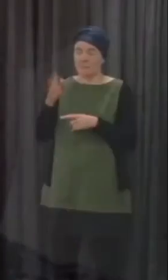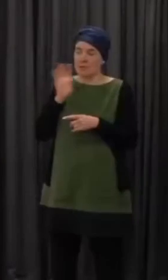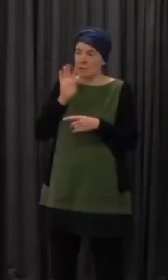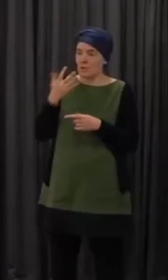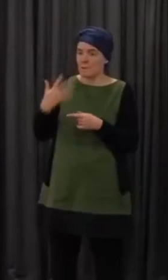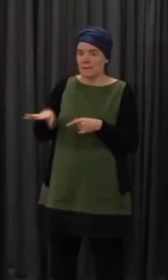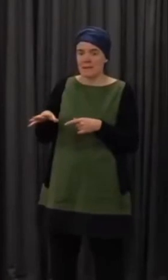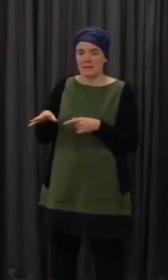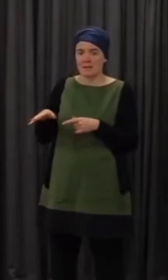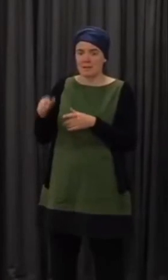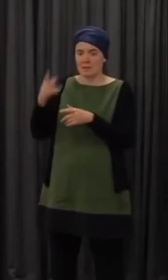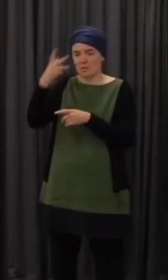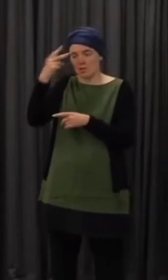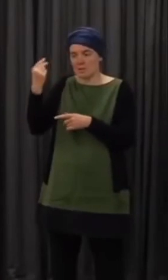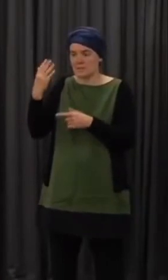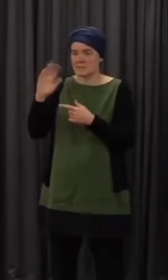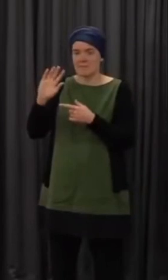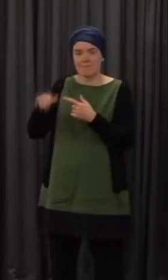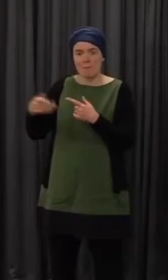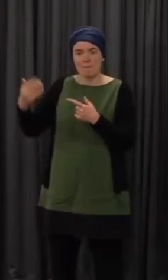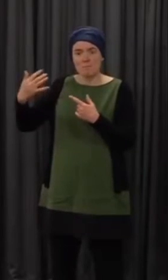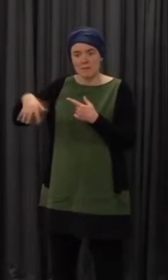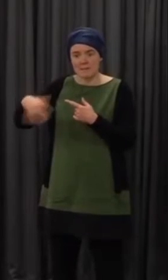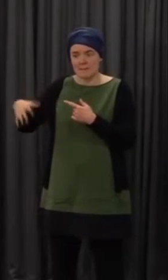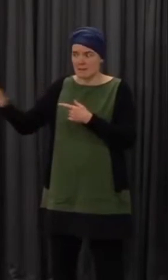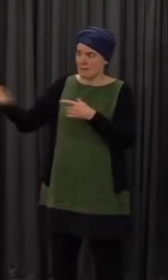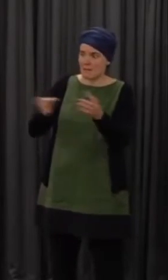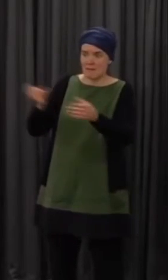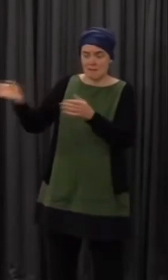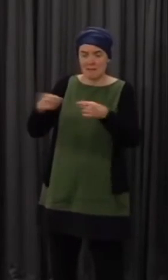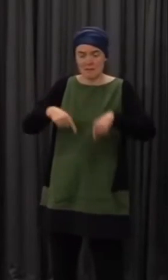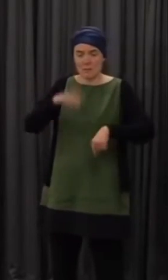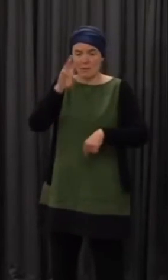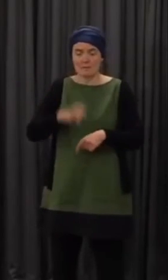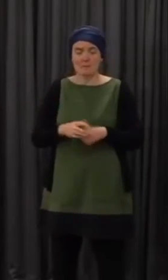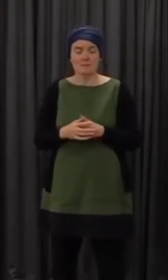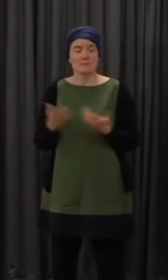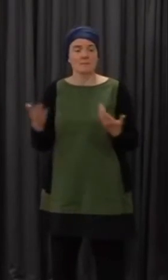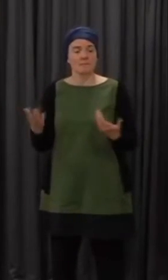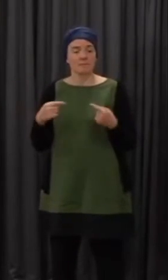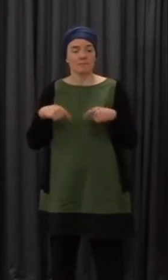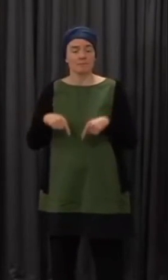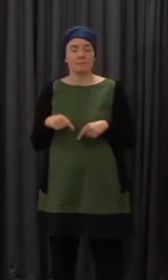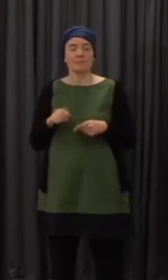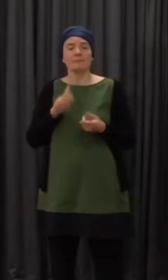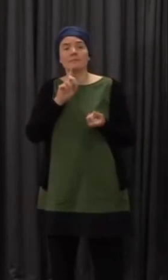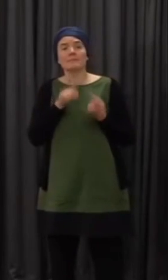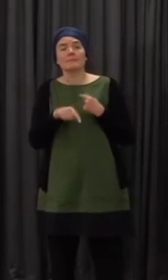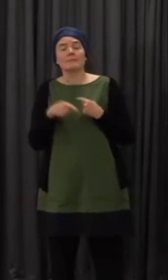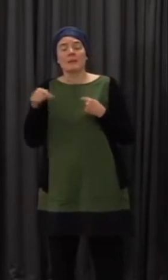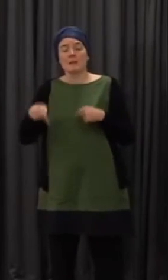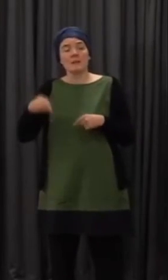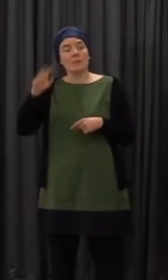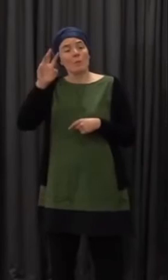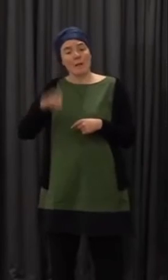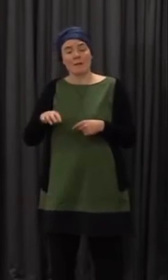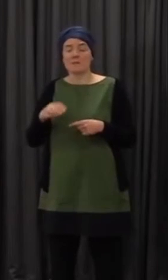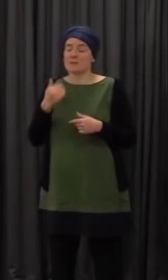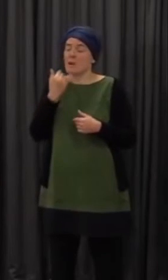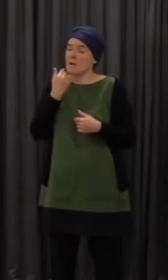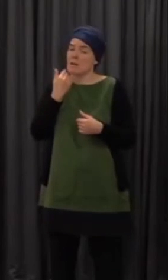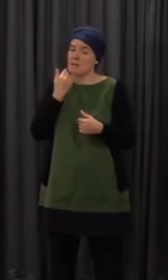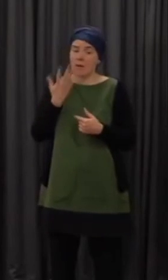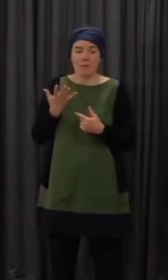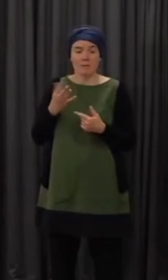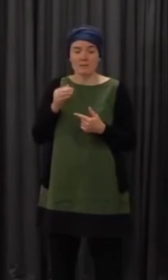we've always made use of agency staff in the NHS in Wales, and they're an important part of the way that the health service